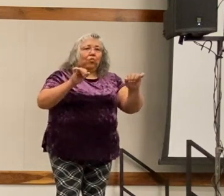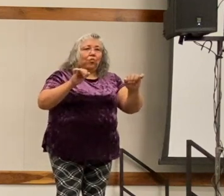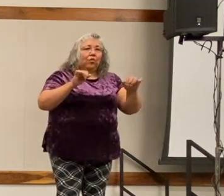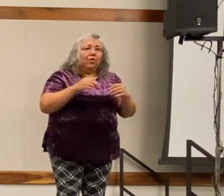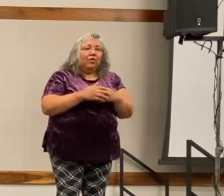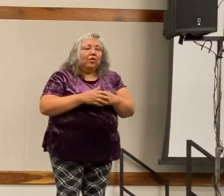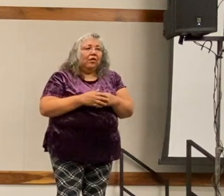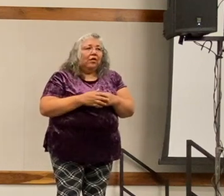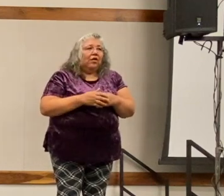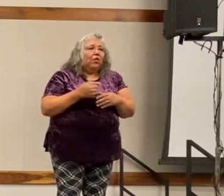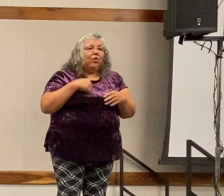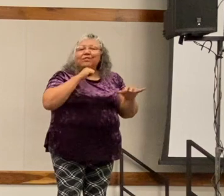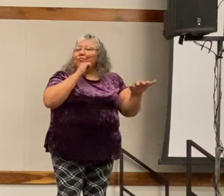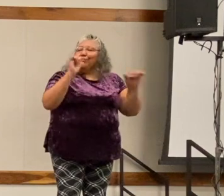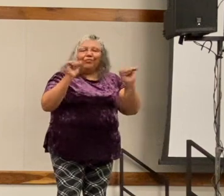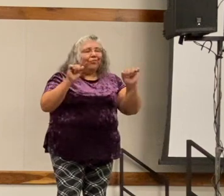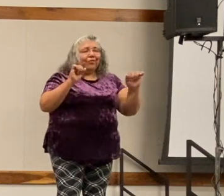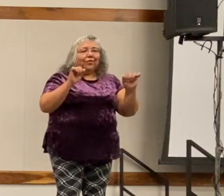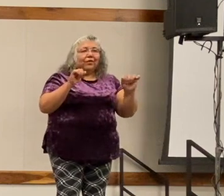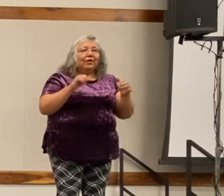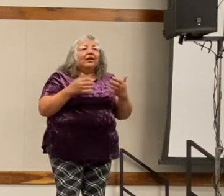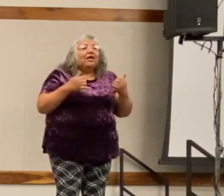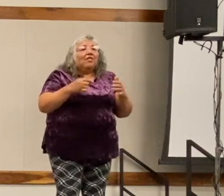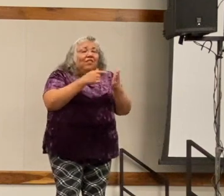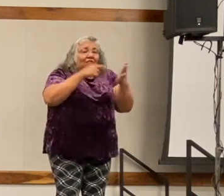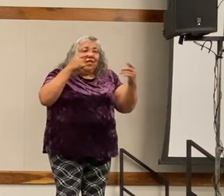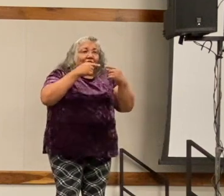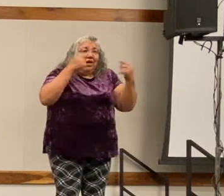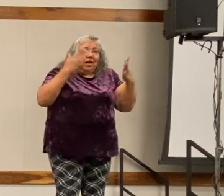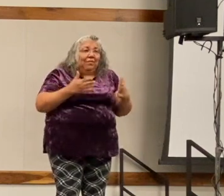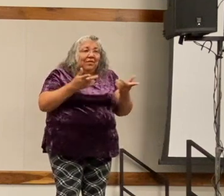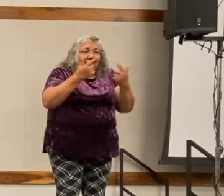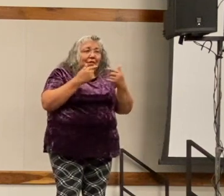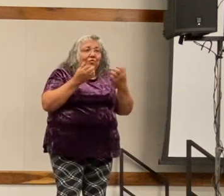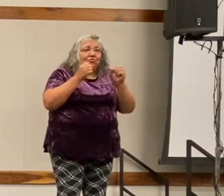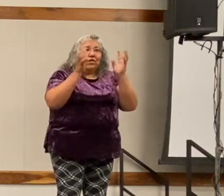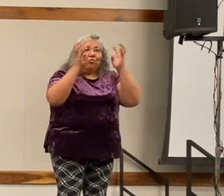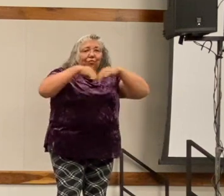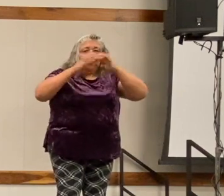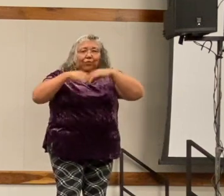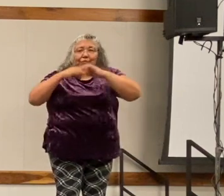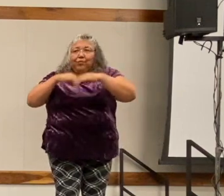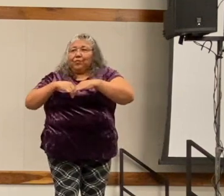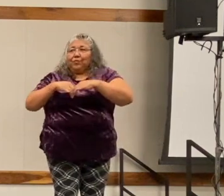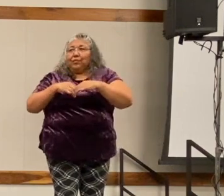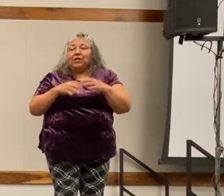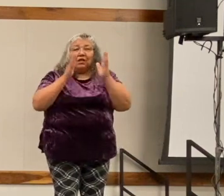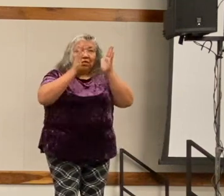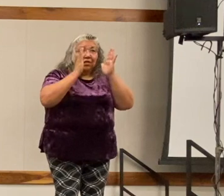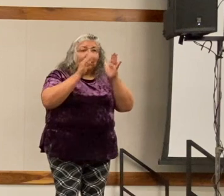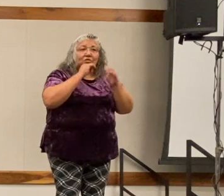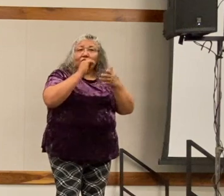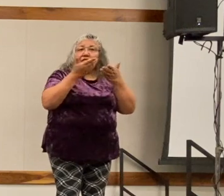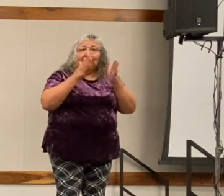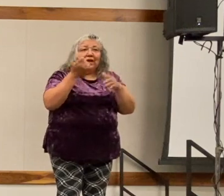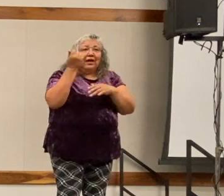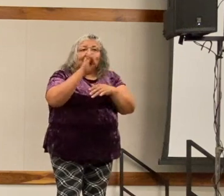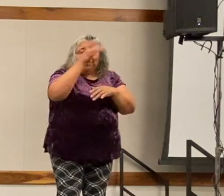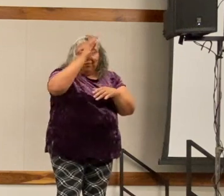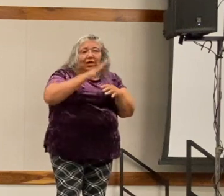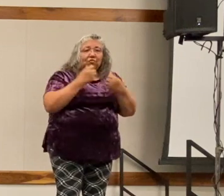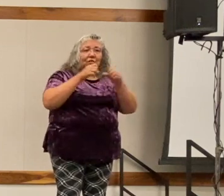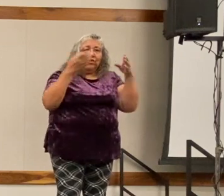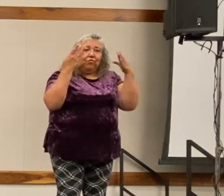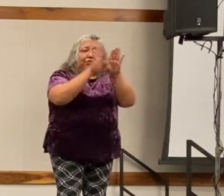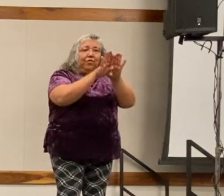We are unshakable. The enemy has come and tried to shut these doors. Listen, don't let any man try to shut a